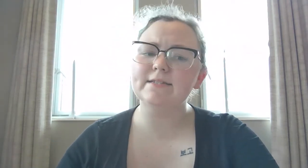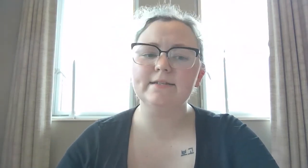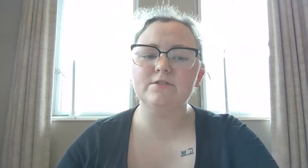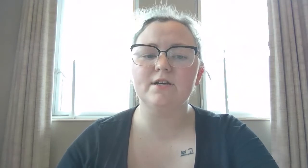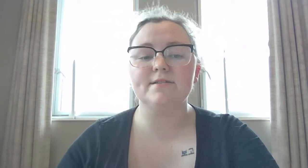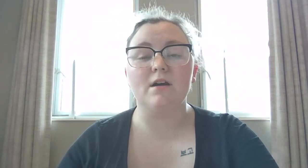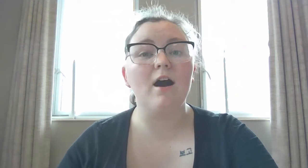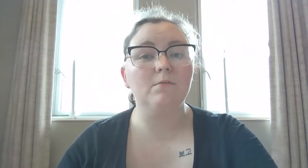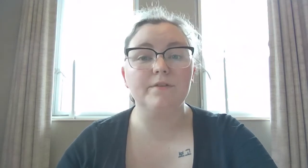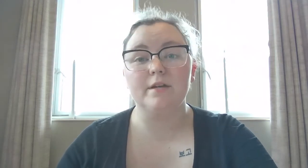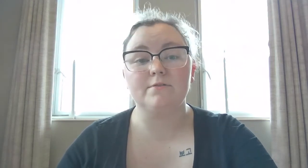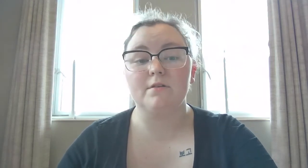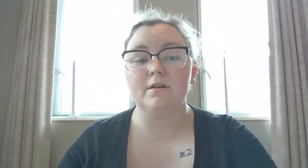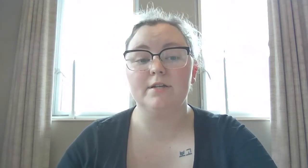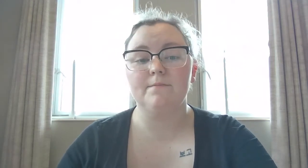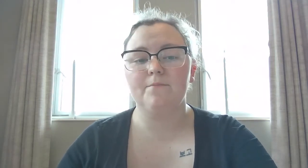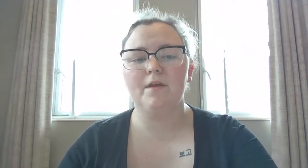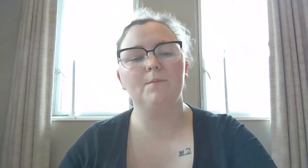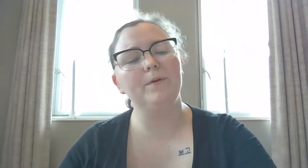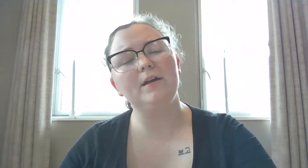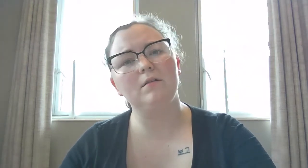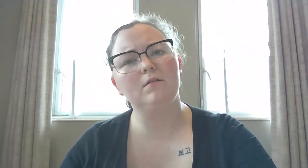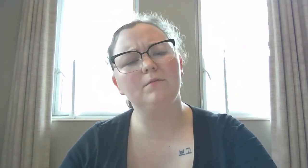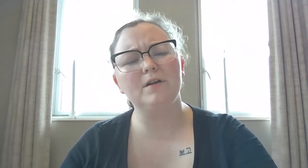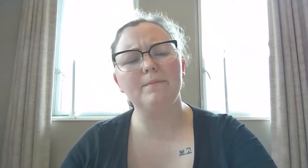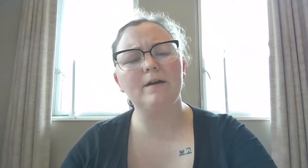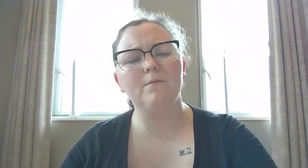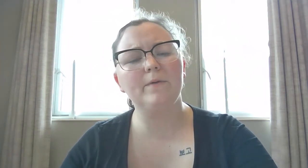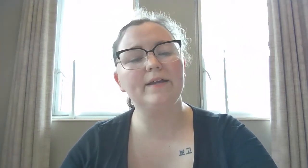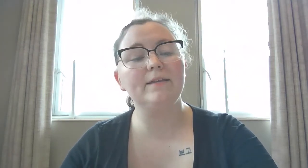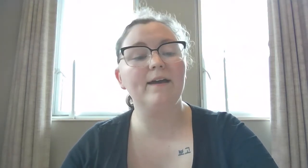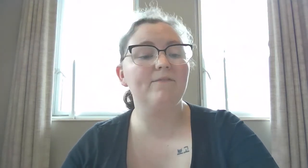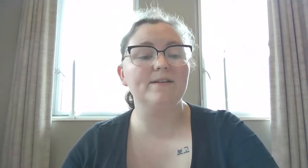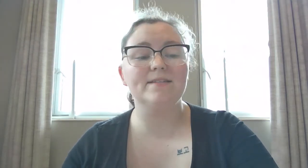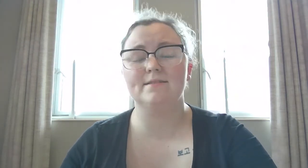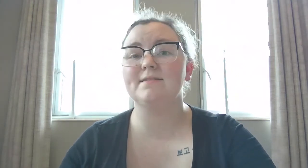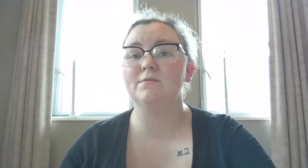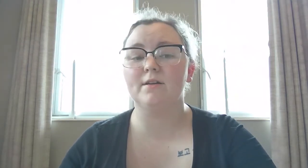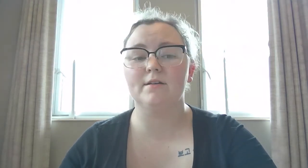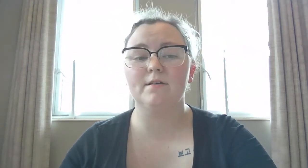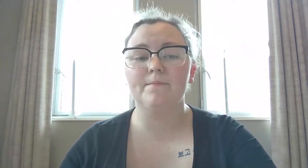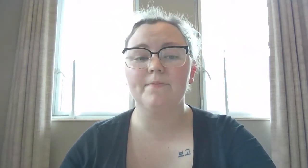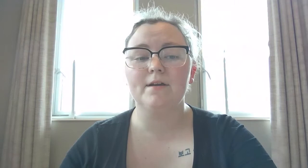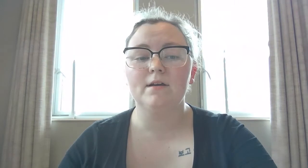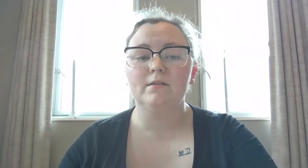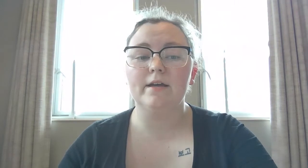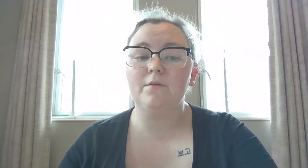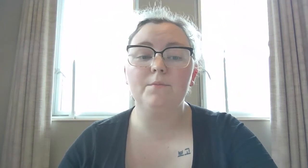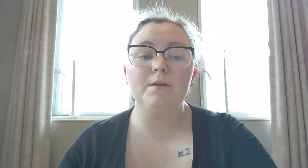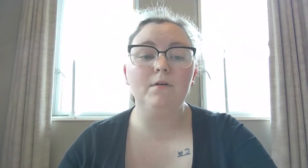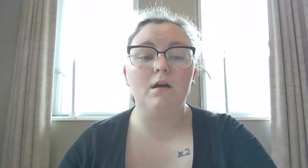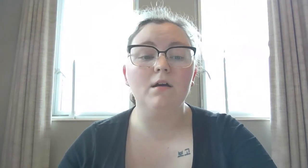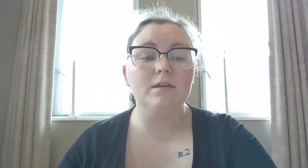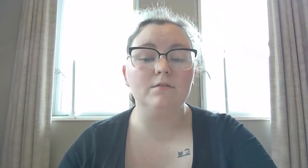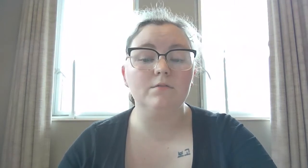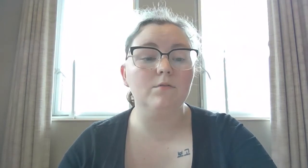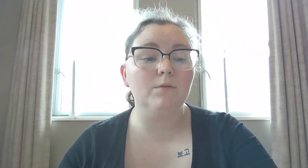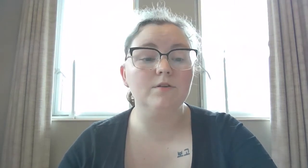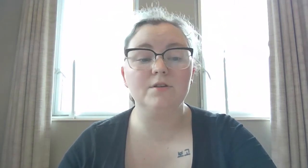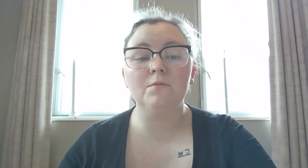easy to trust God when things are good, but what about when life isn't so good? Like when people argue or don't